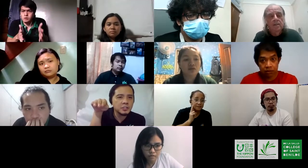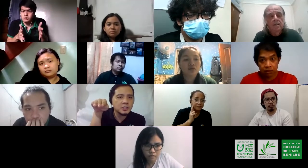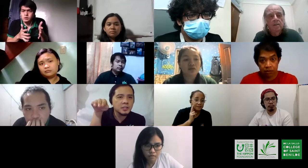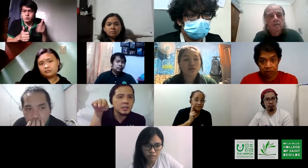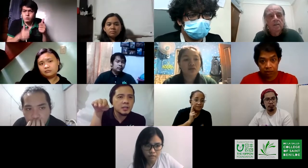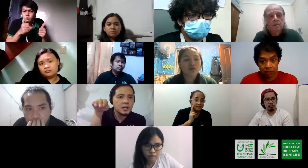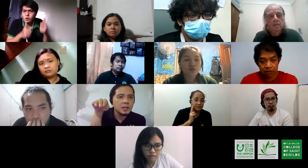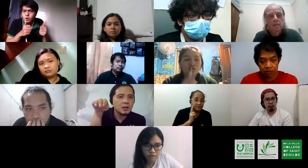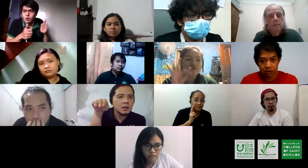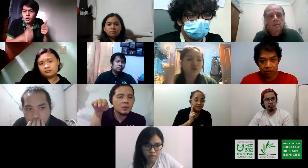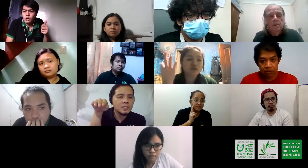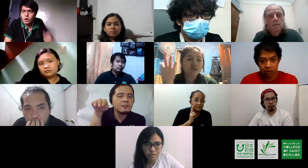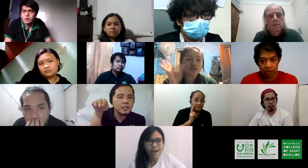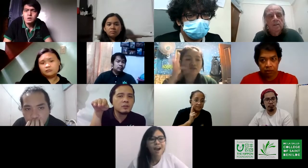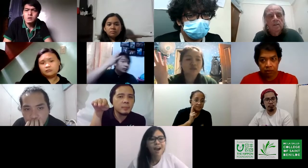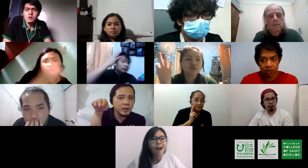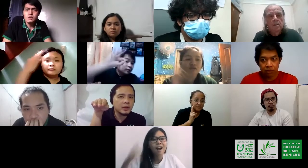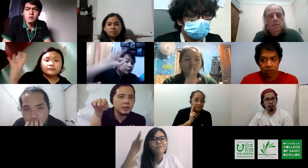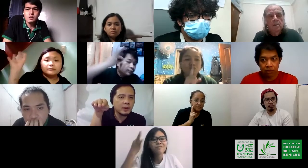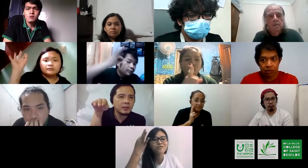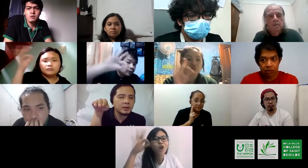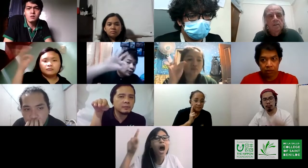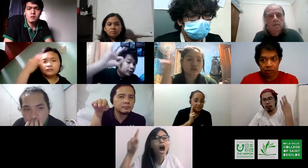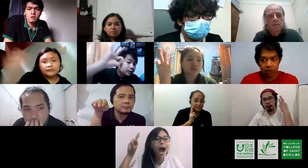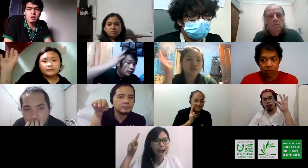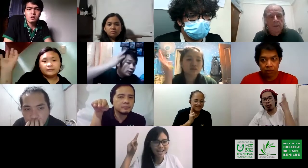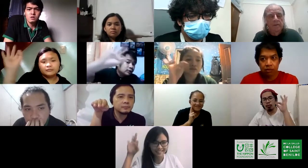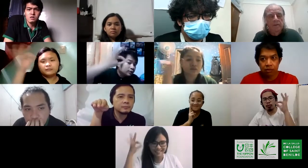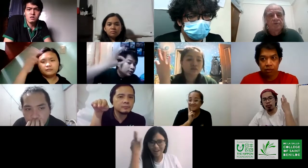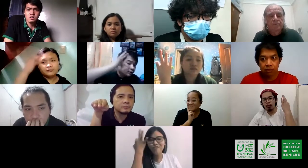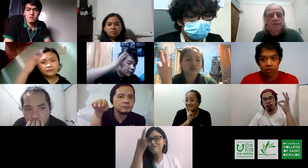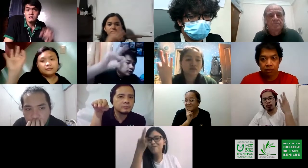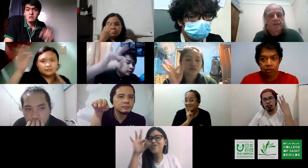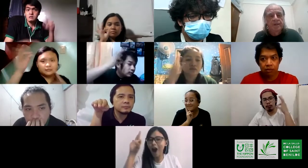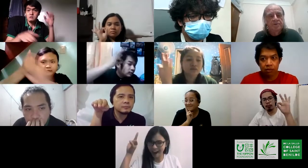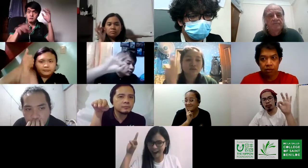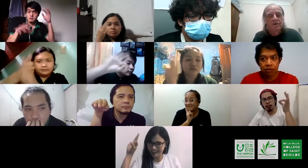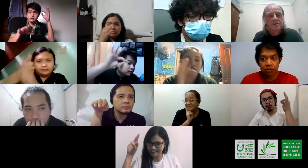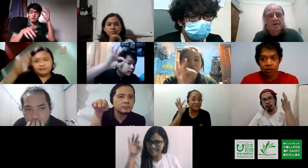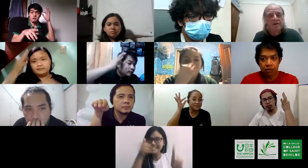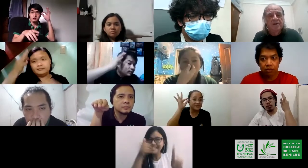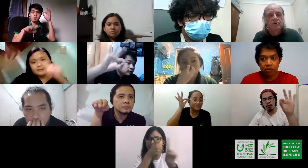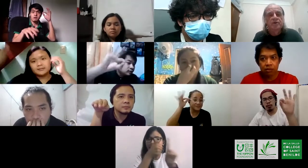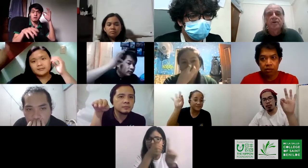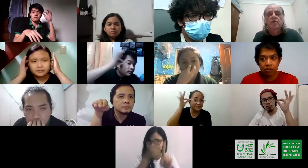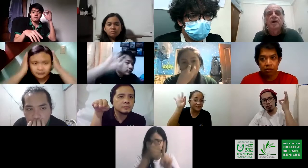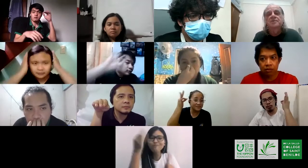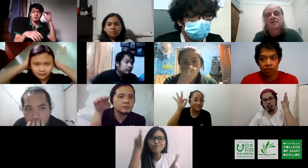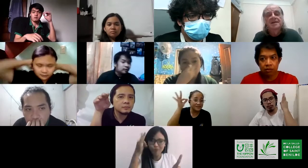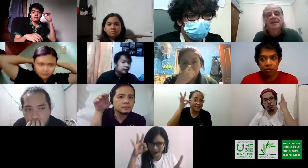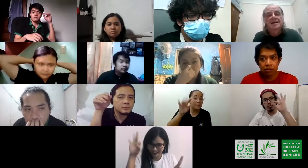Who was the first deaf teacher in the US? My answer was Clerk. Yes, that's correct.